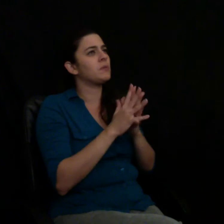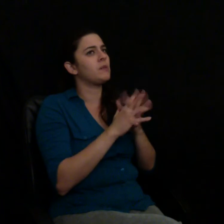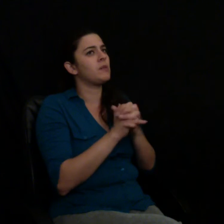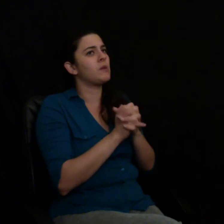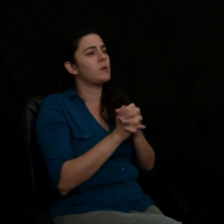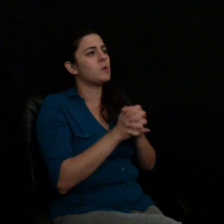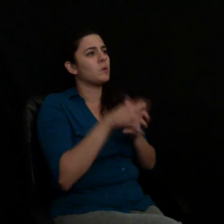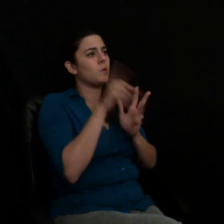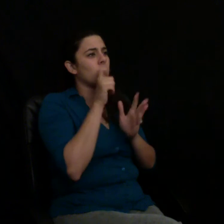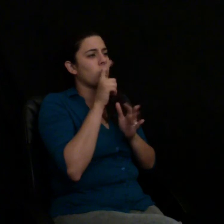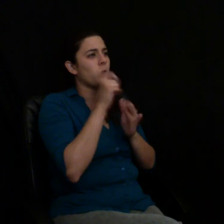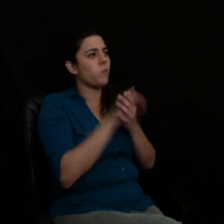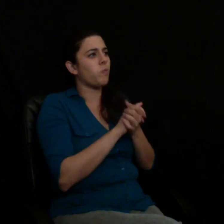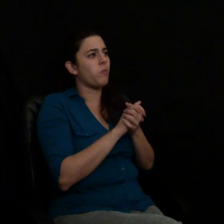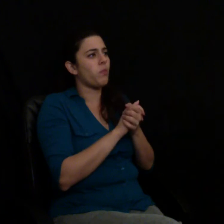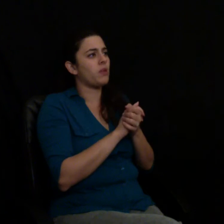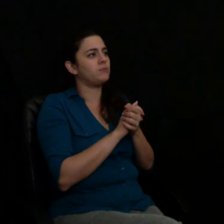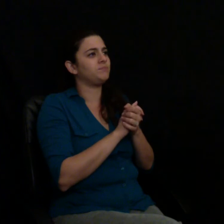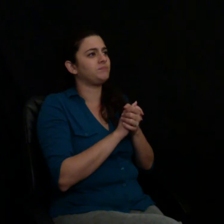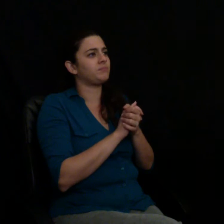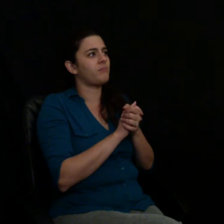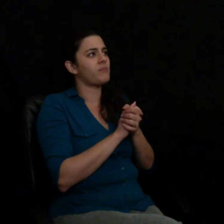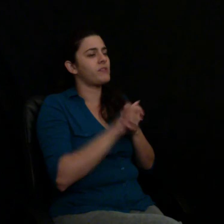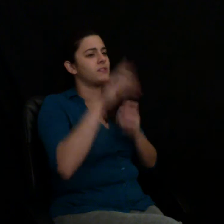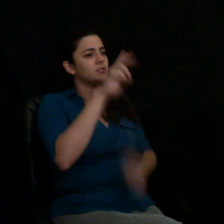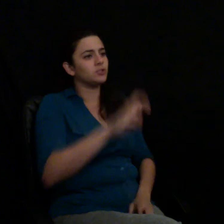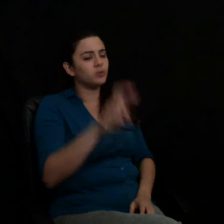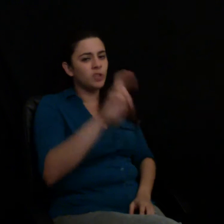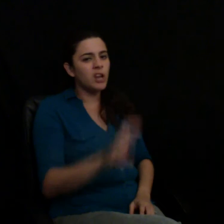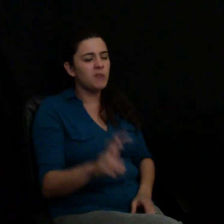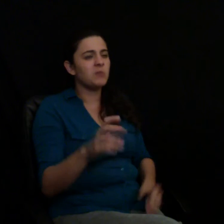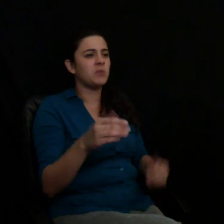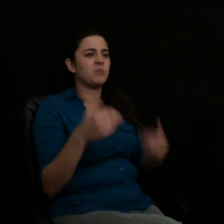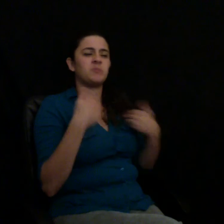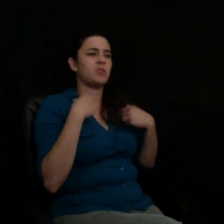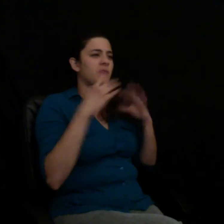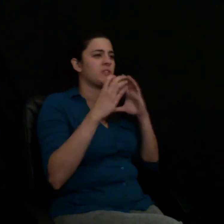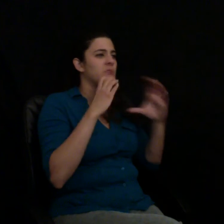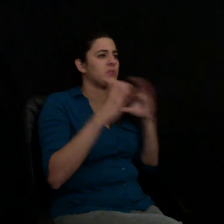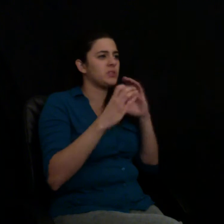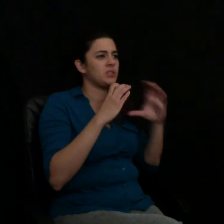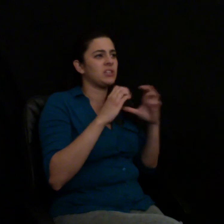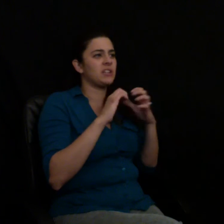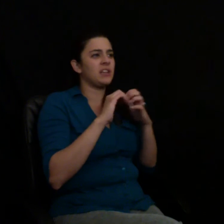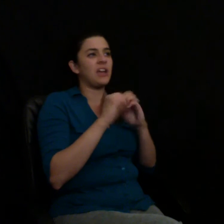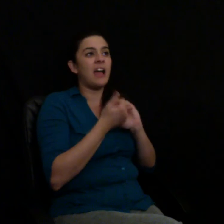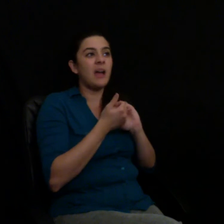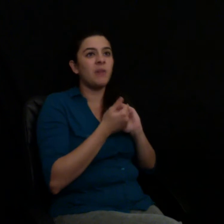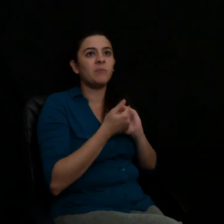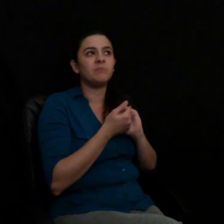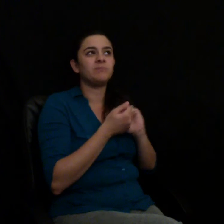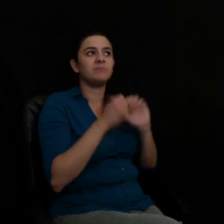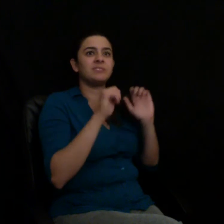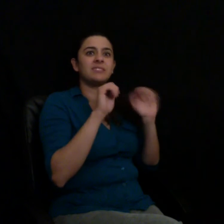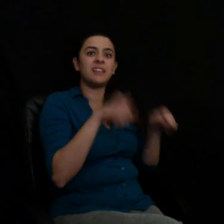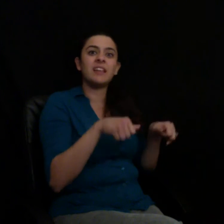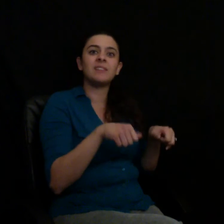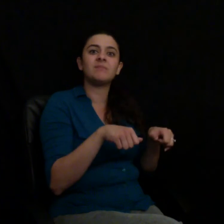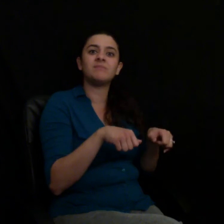place, not a lot of access to communications and things like this, can provide a stronger family bond